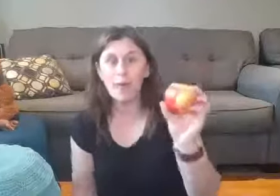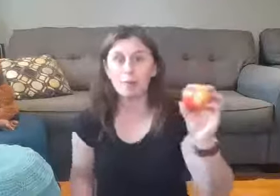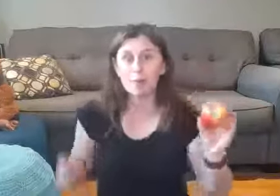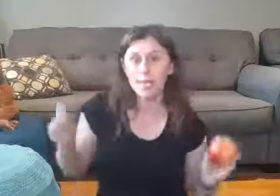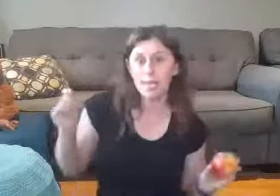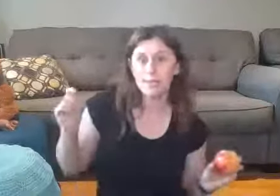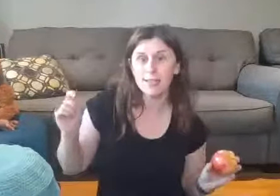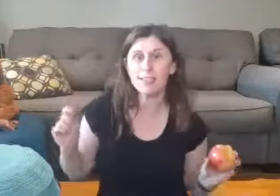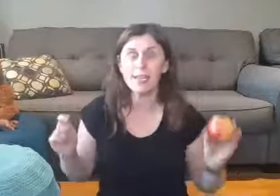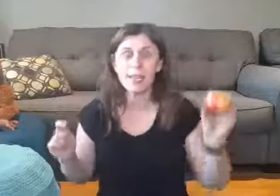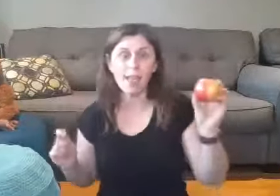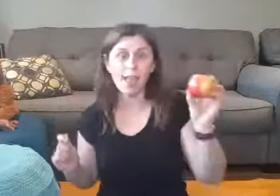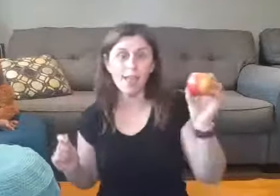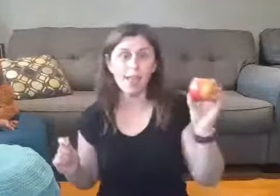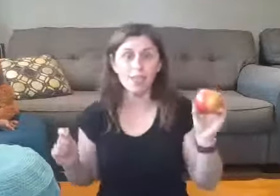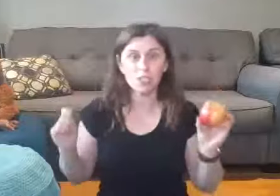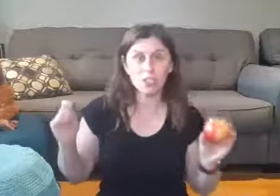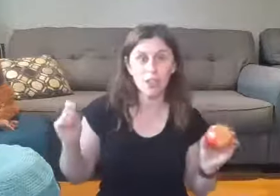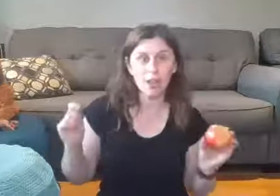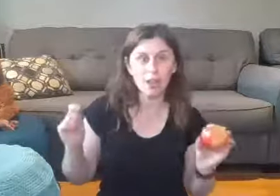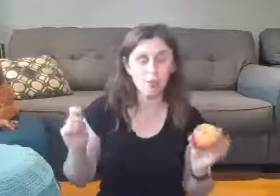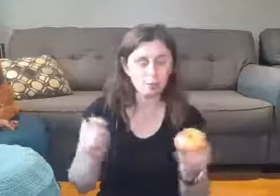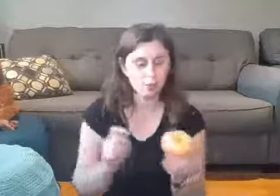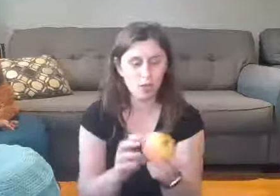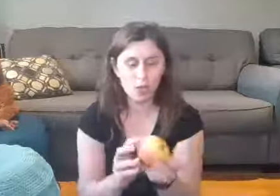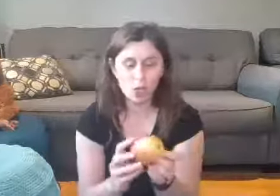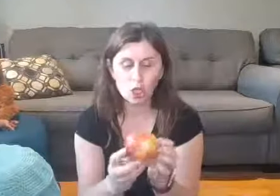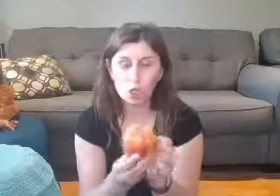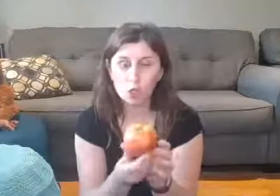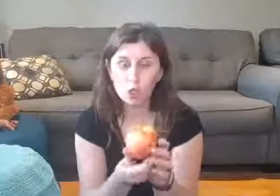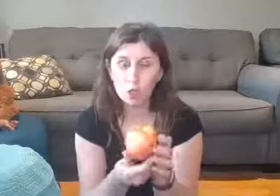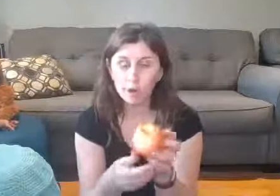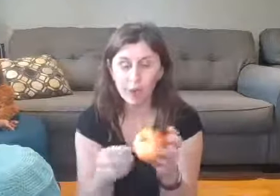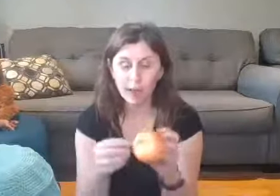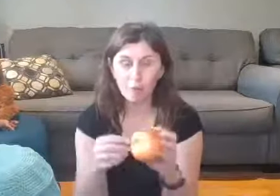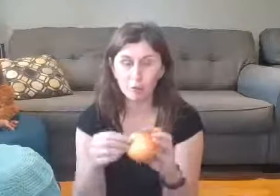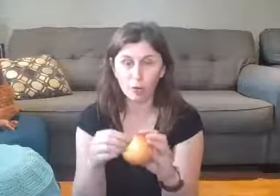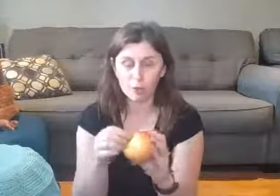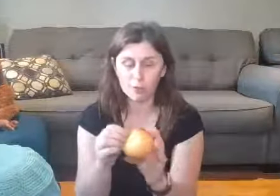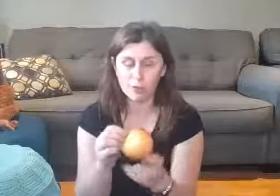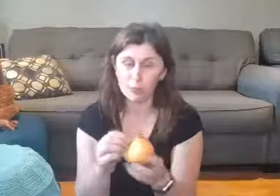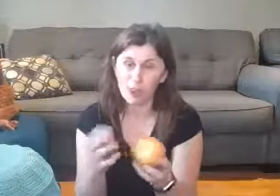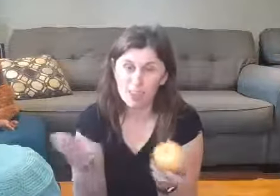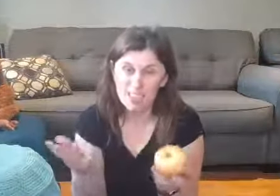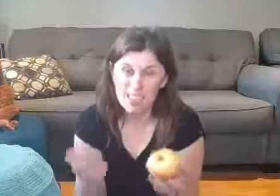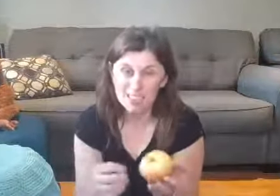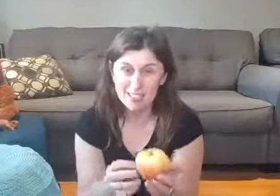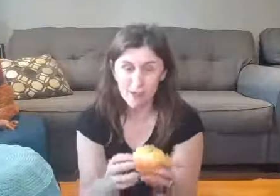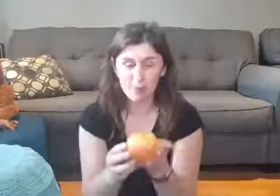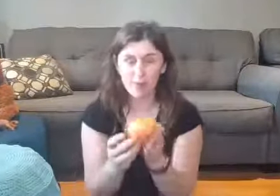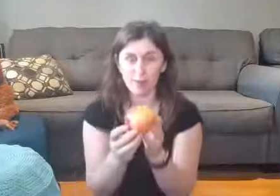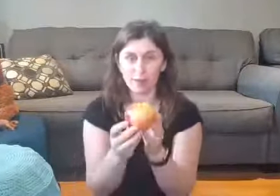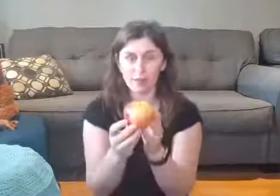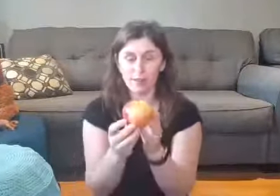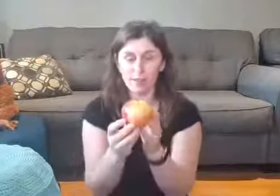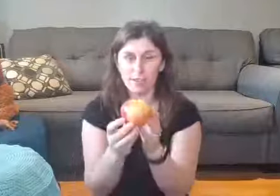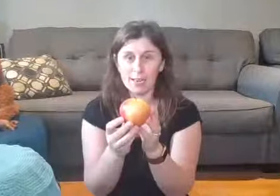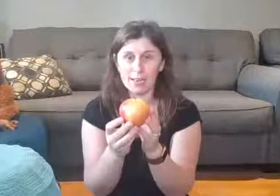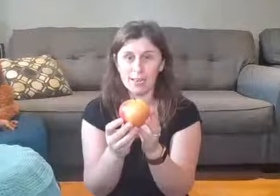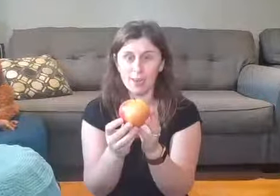we dance and shout. Do you know where an apple grows? We already sang a song about it. Does it